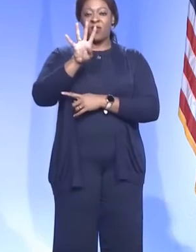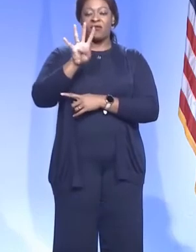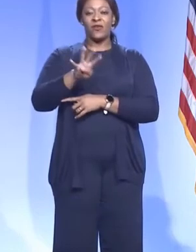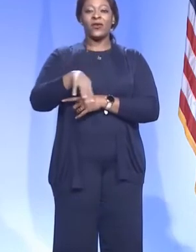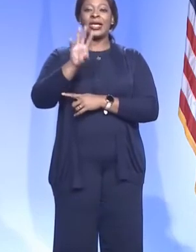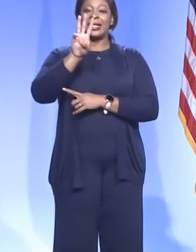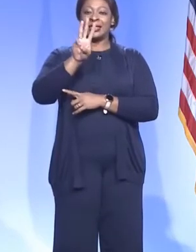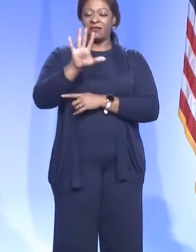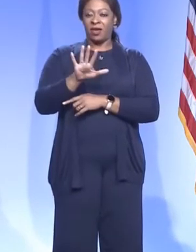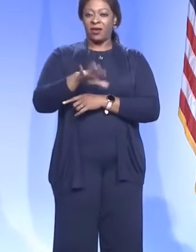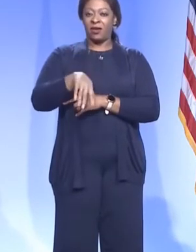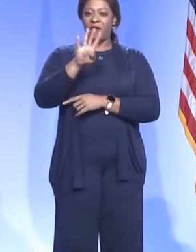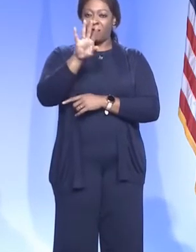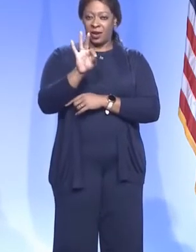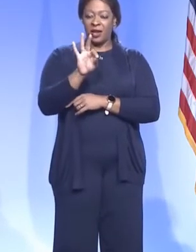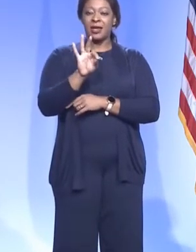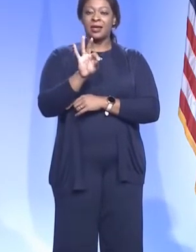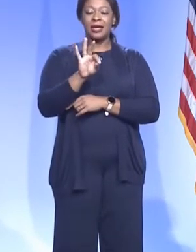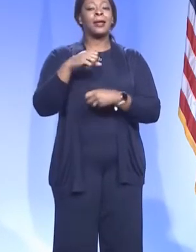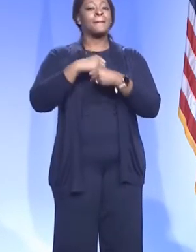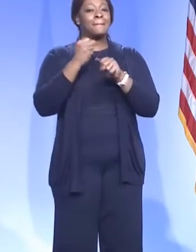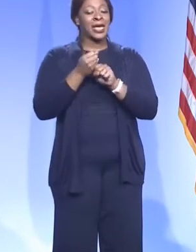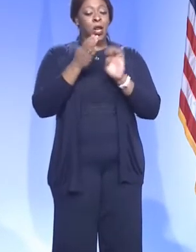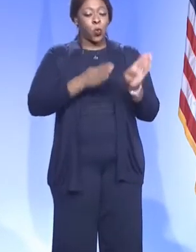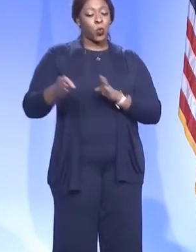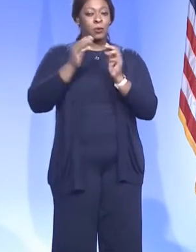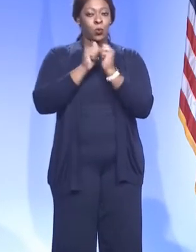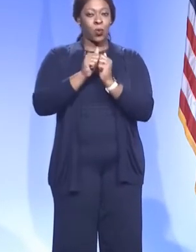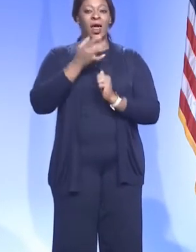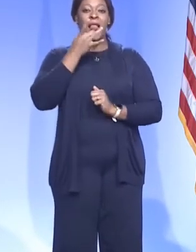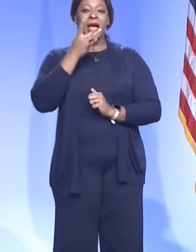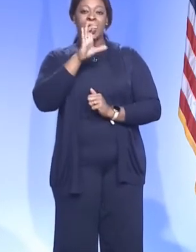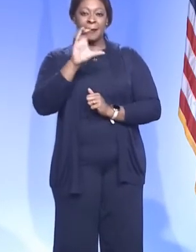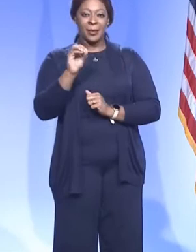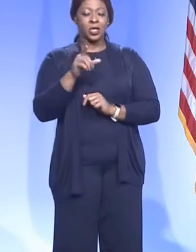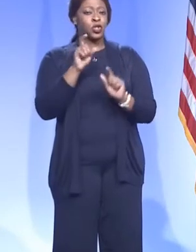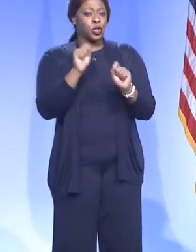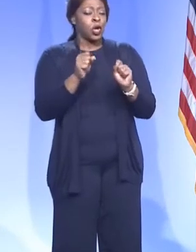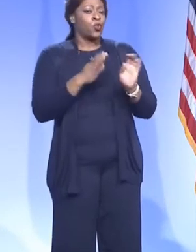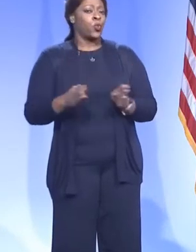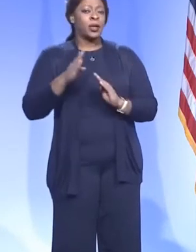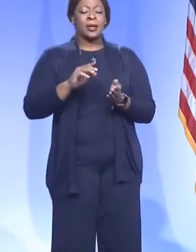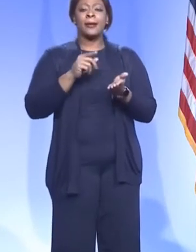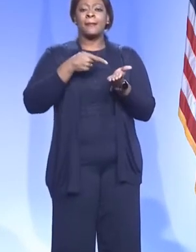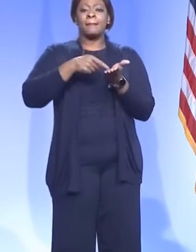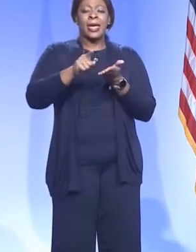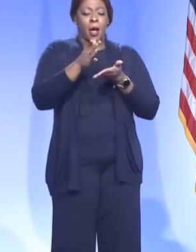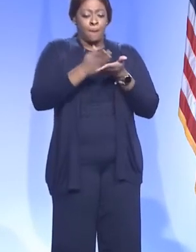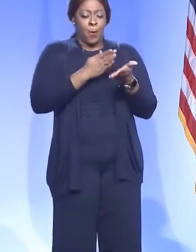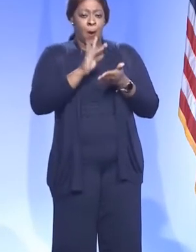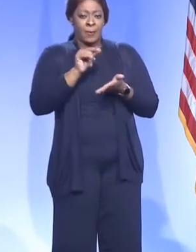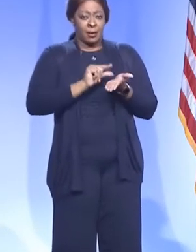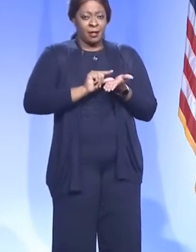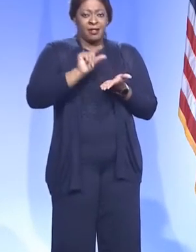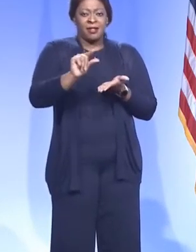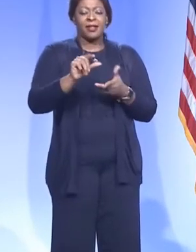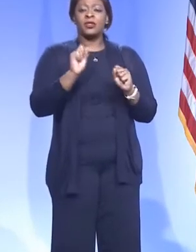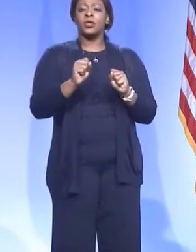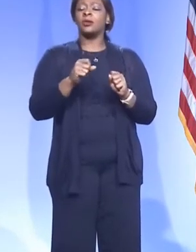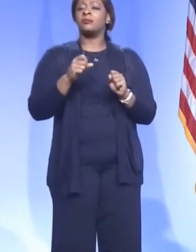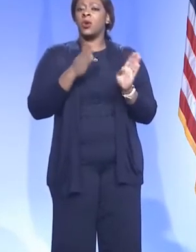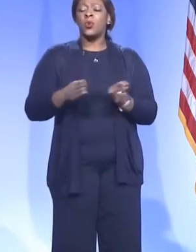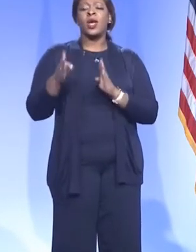That moratorium does end on September 14th. As that moratorium is coming to an end, I want